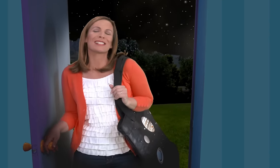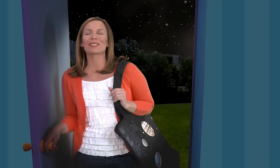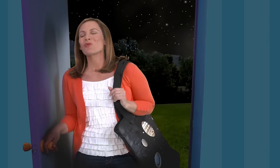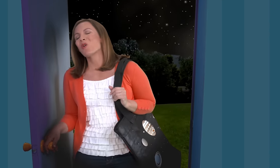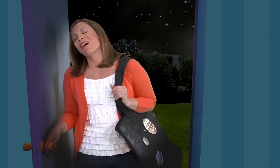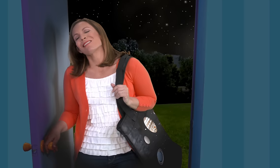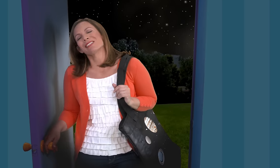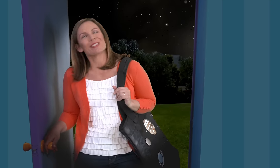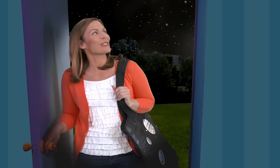is